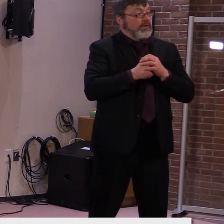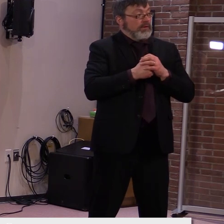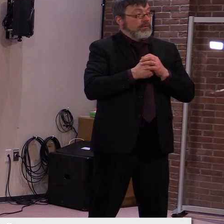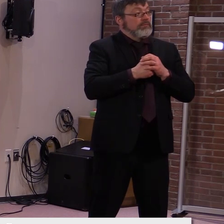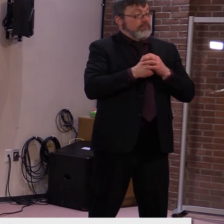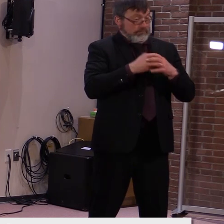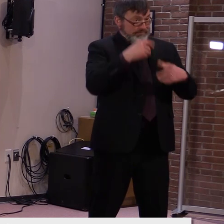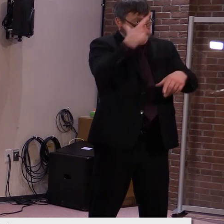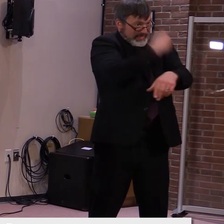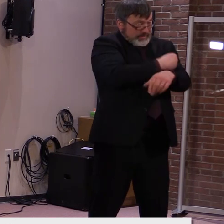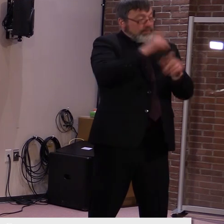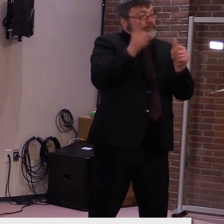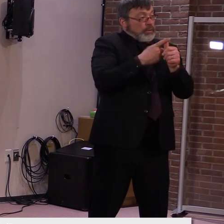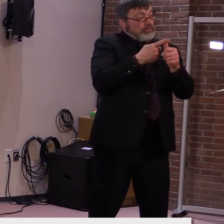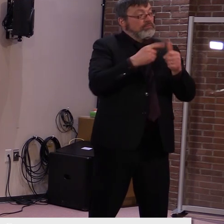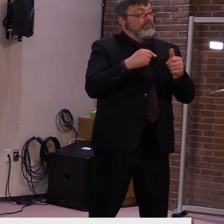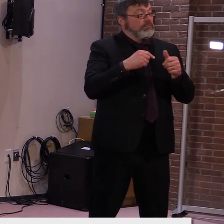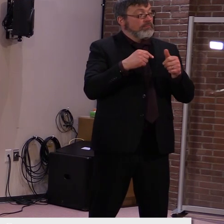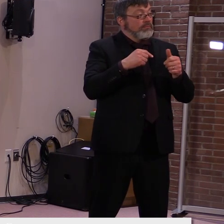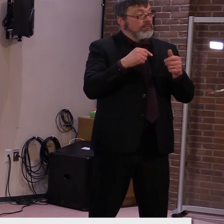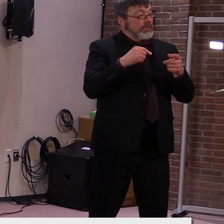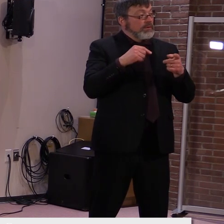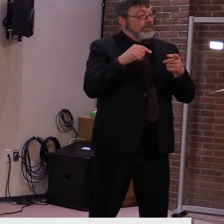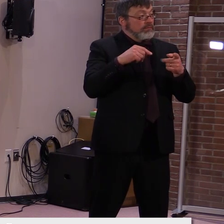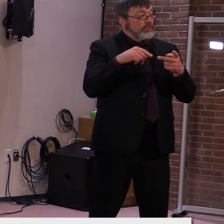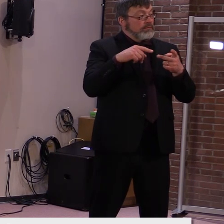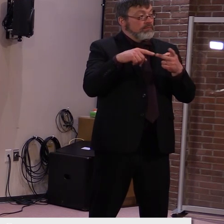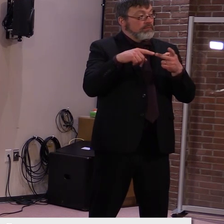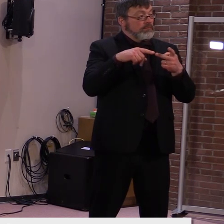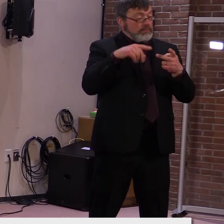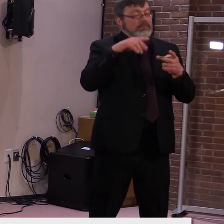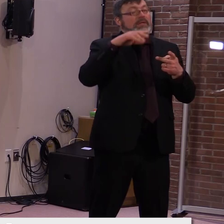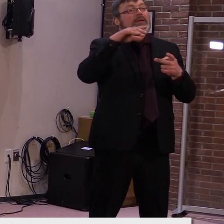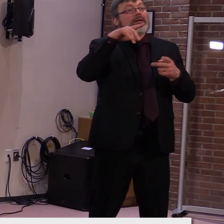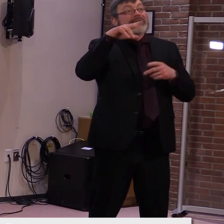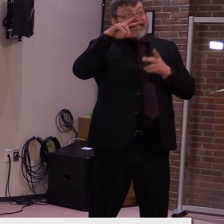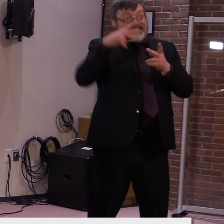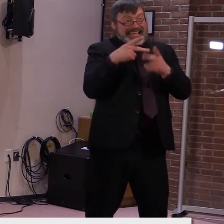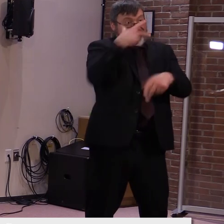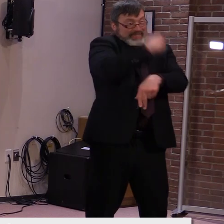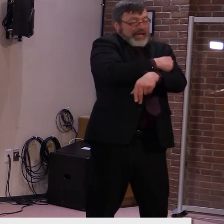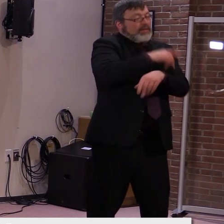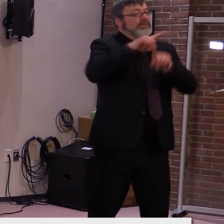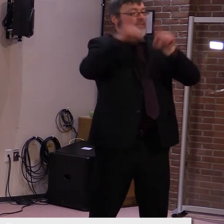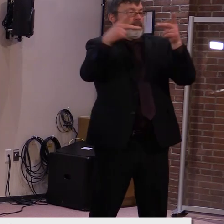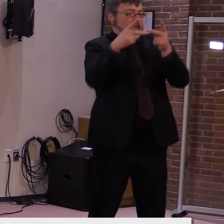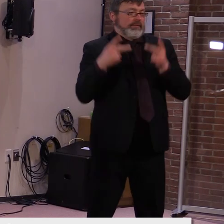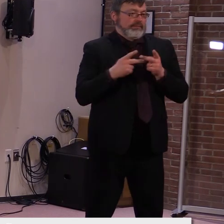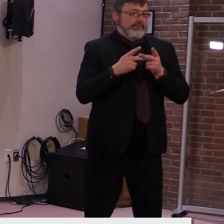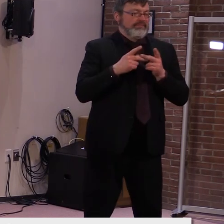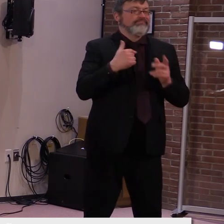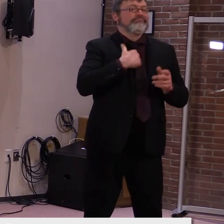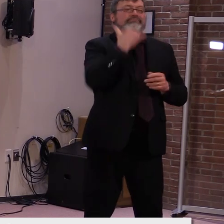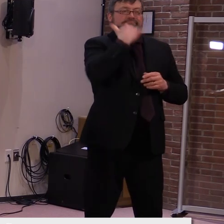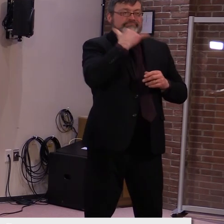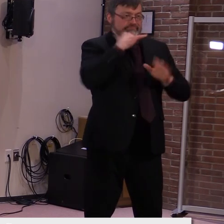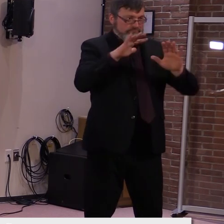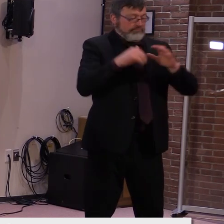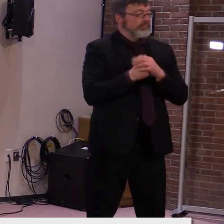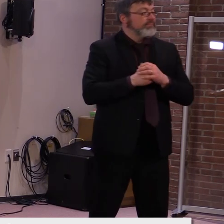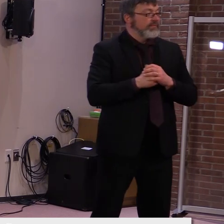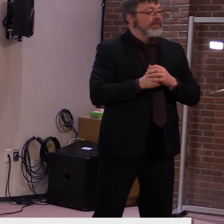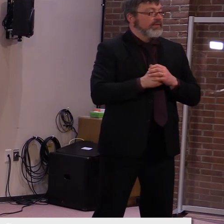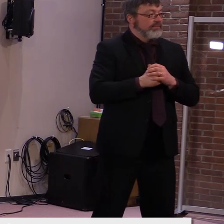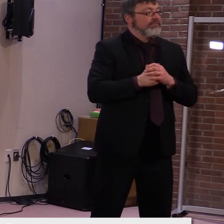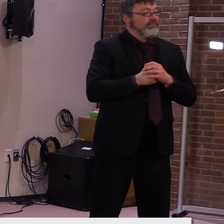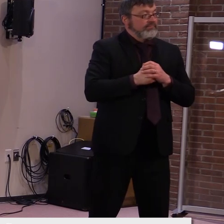available to mitigate the toll this pandemic has taken on our neighbors, our families, our communities,